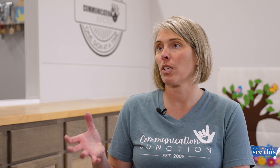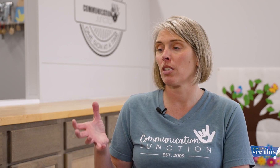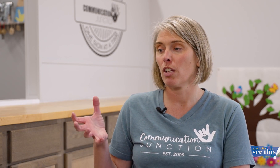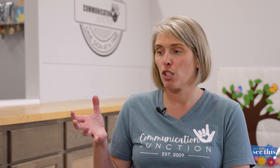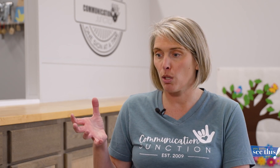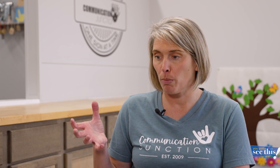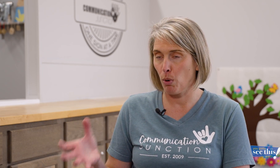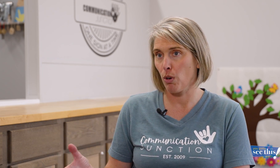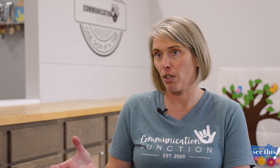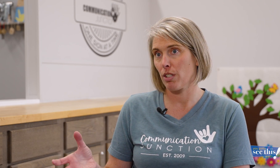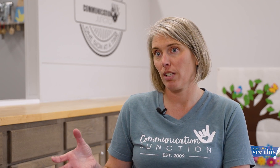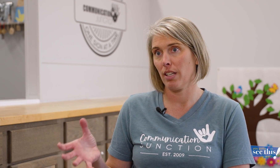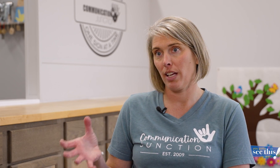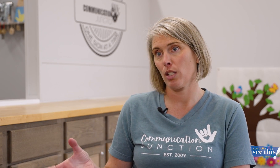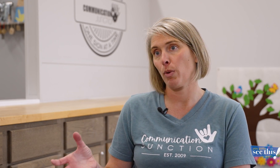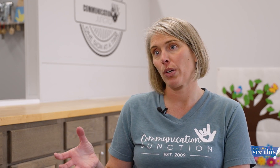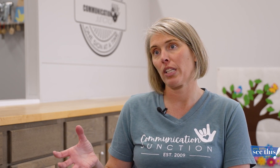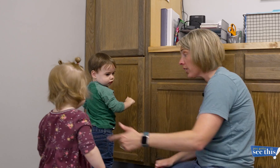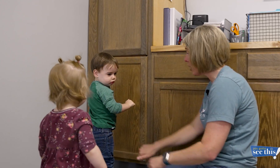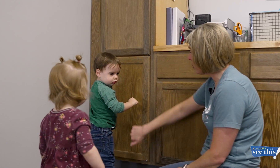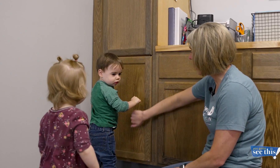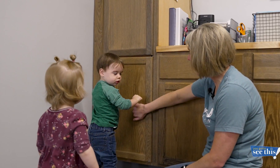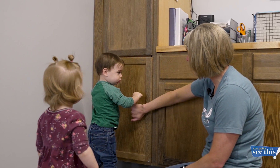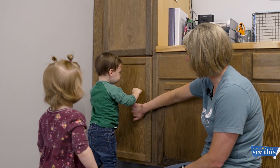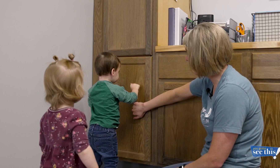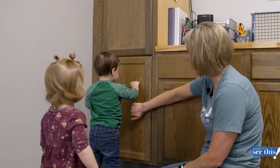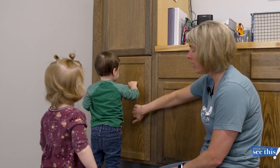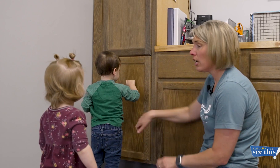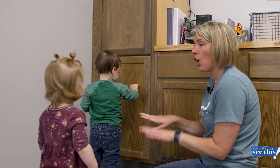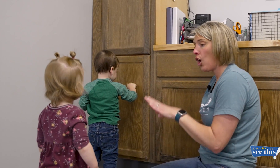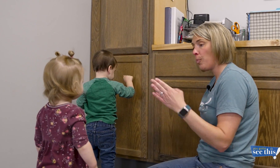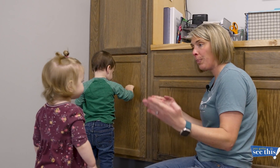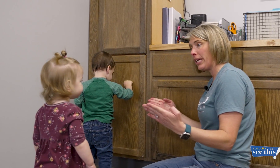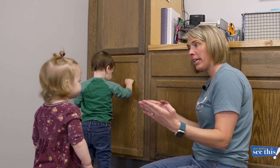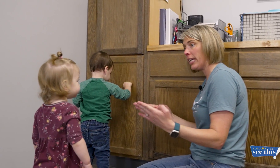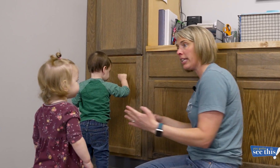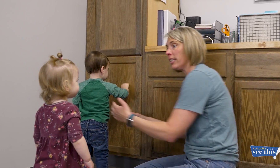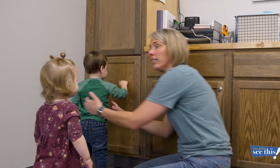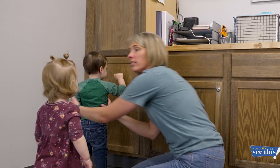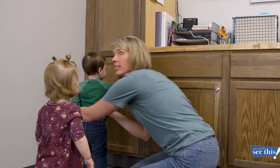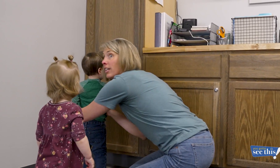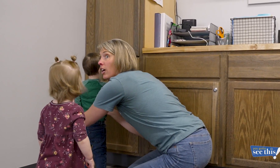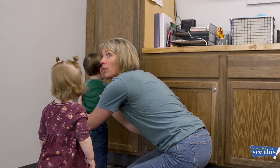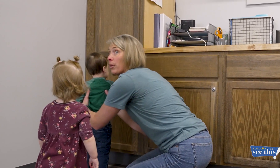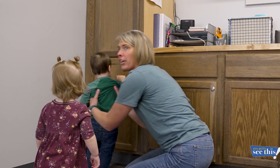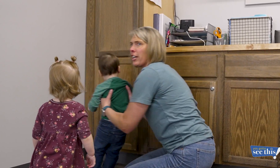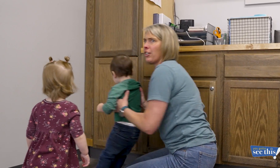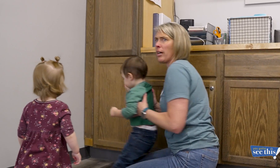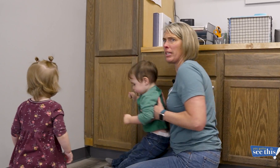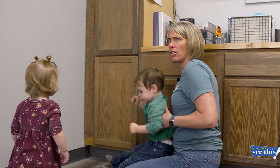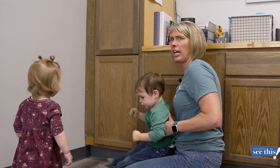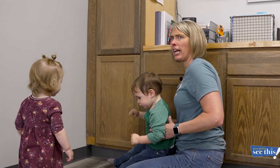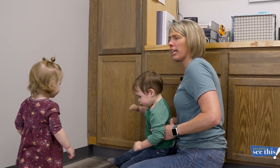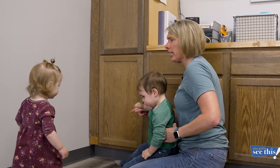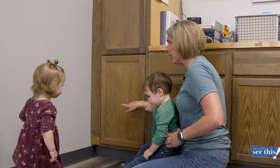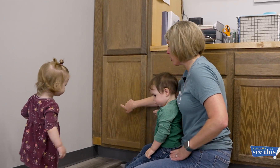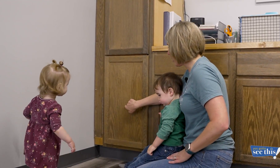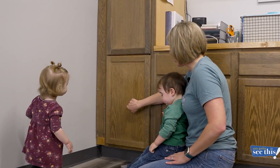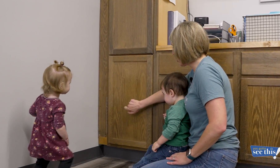families support that spoken language journey. A lot of families come because they've heard